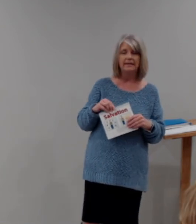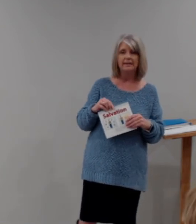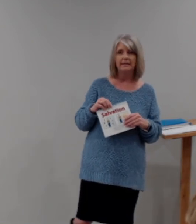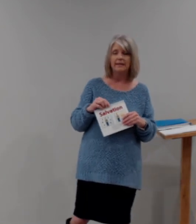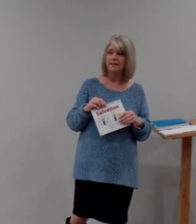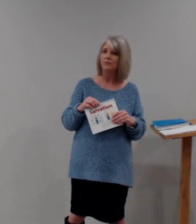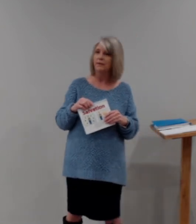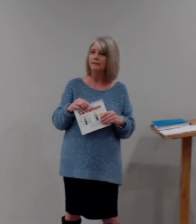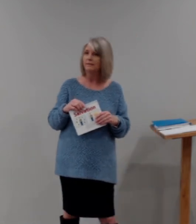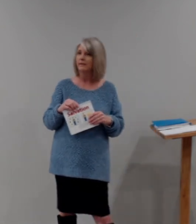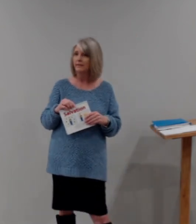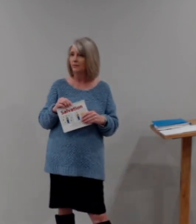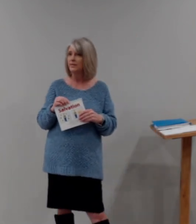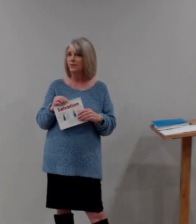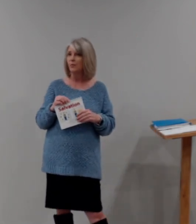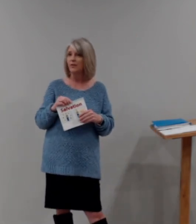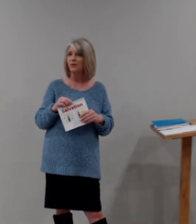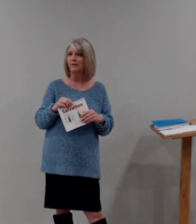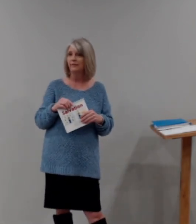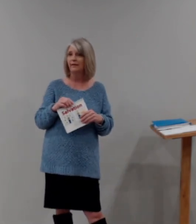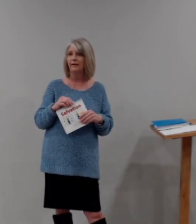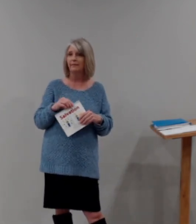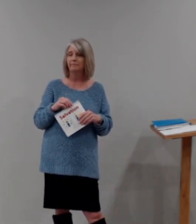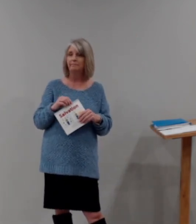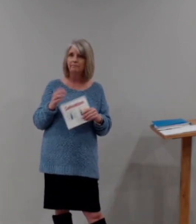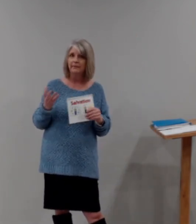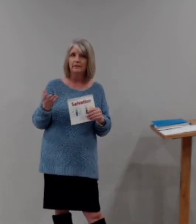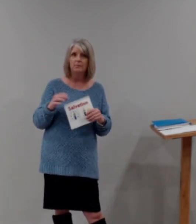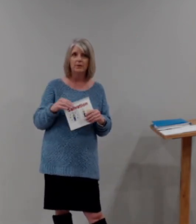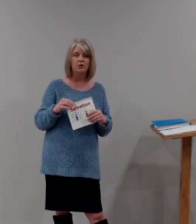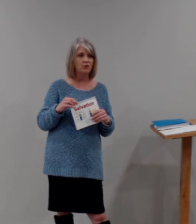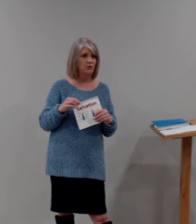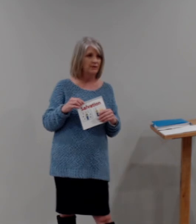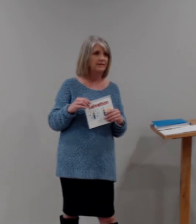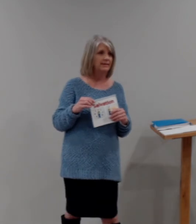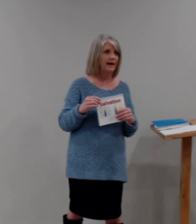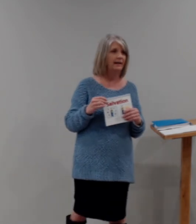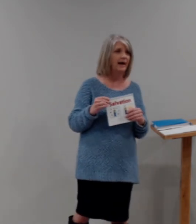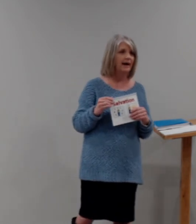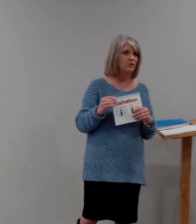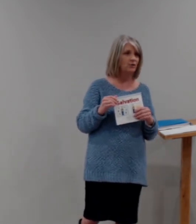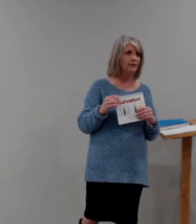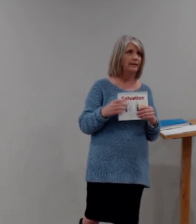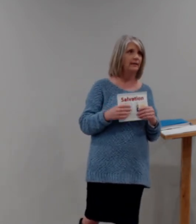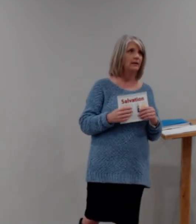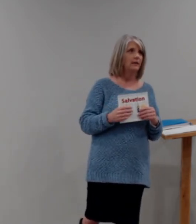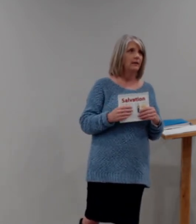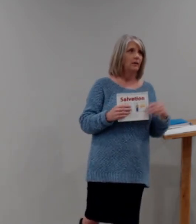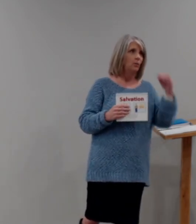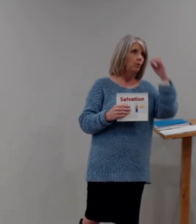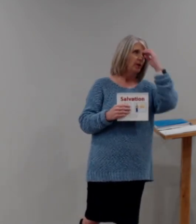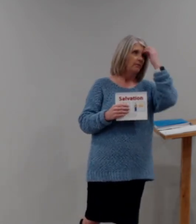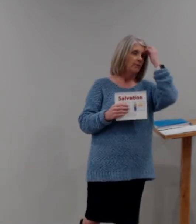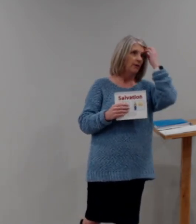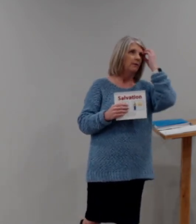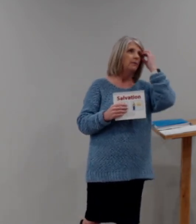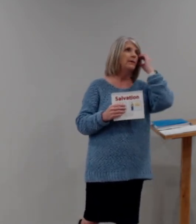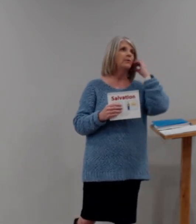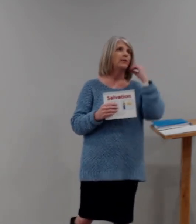a different situation because you're using sign. I actually, one of the people that was